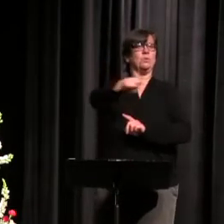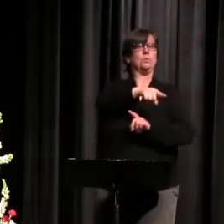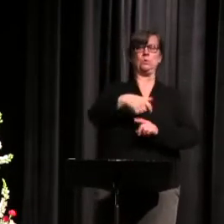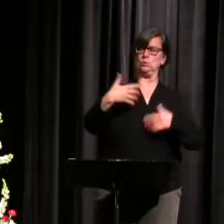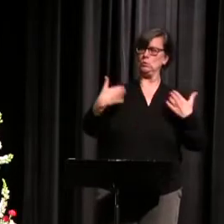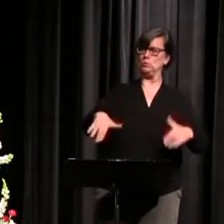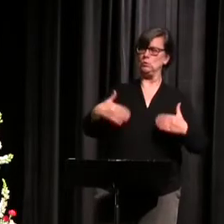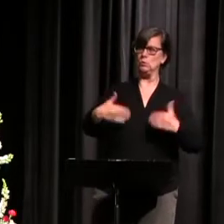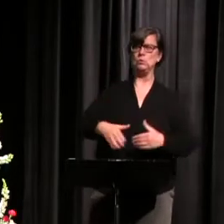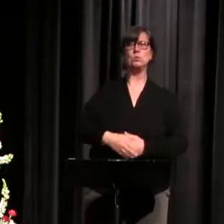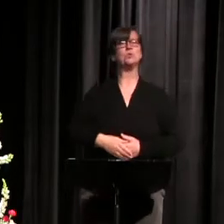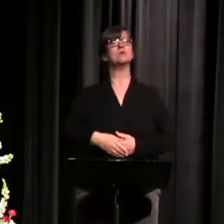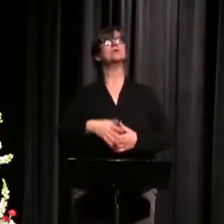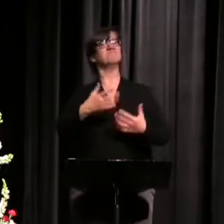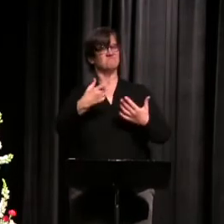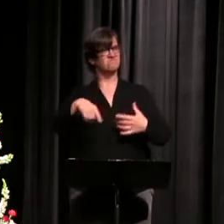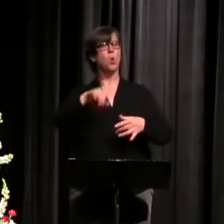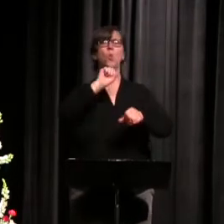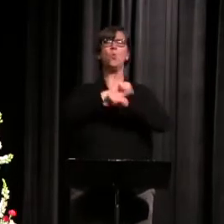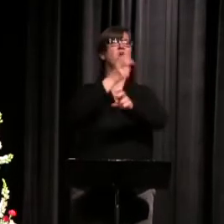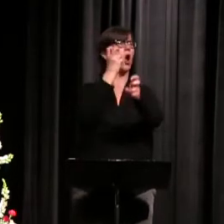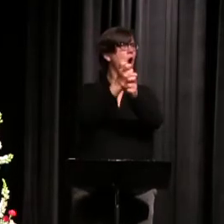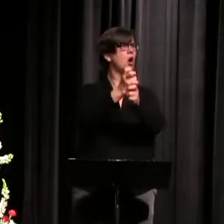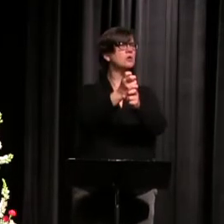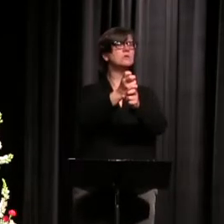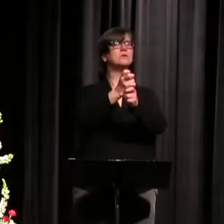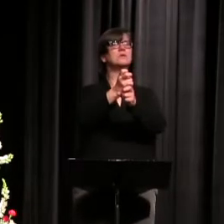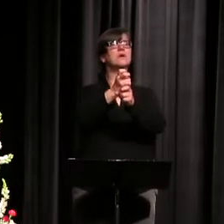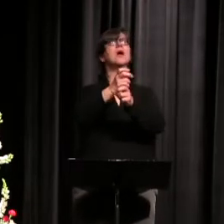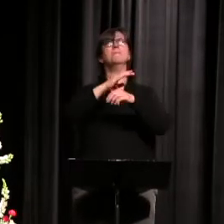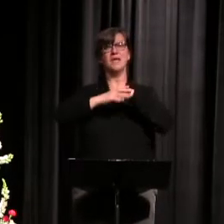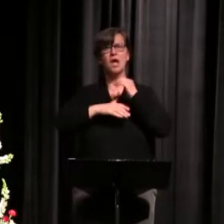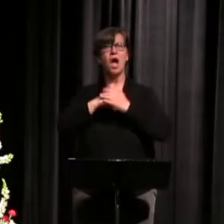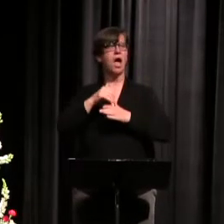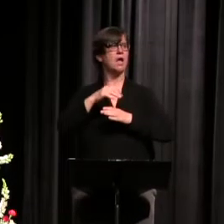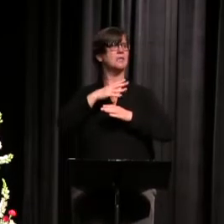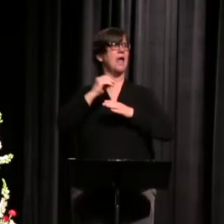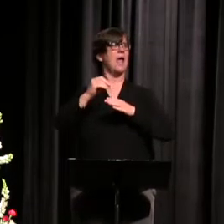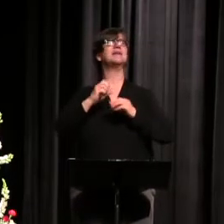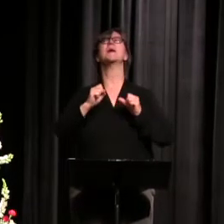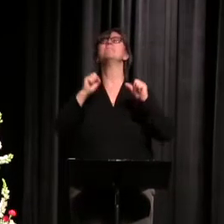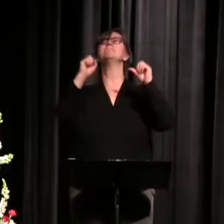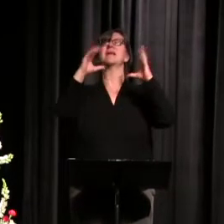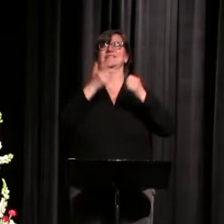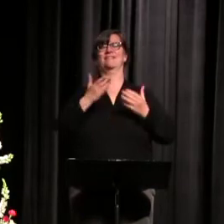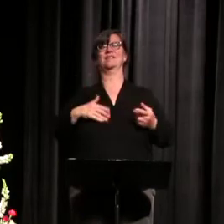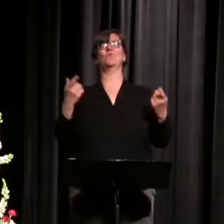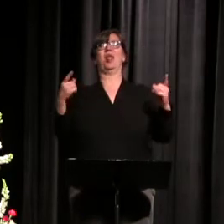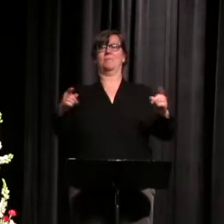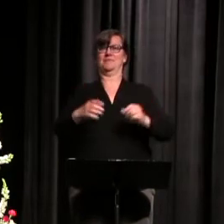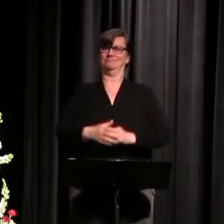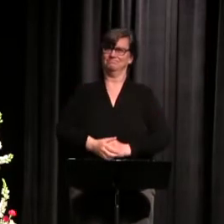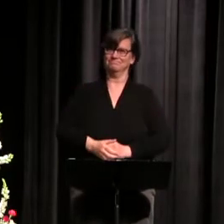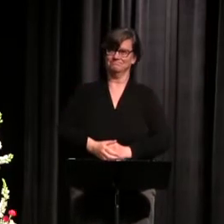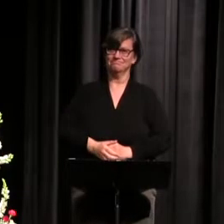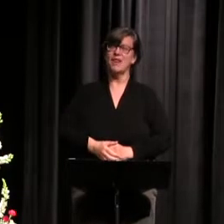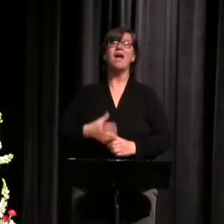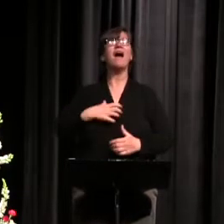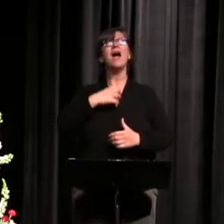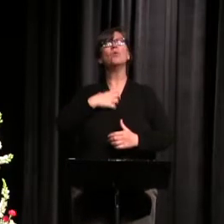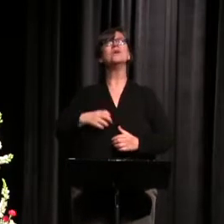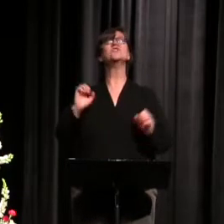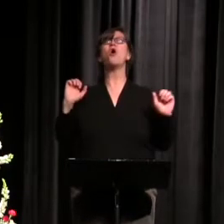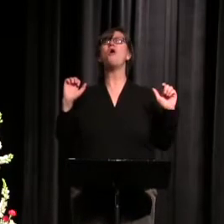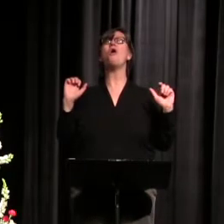you. Work hard, be kind, and amazing things will happen. I wish you